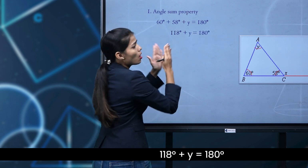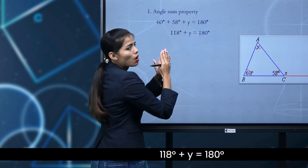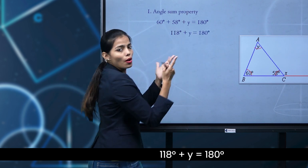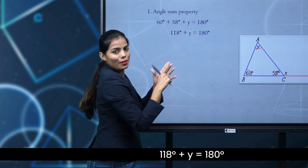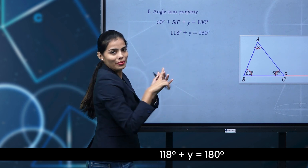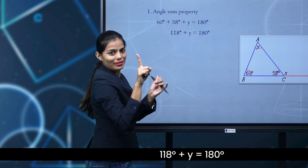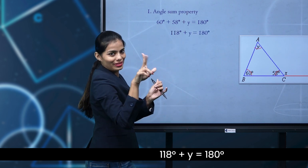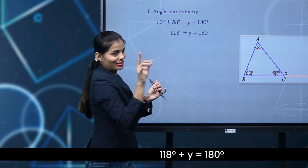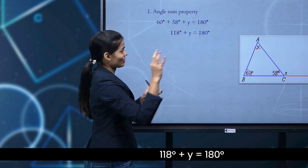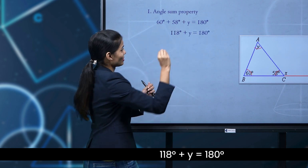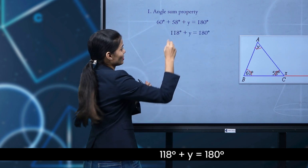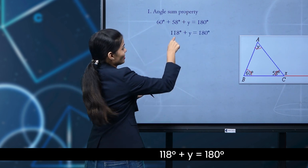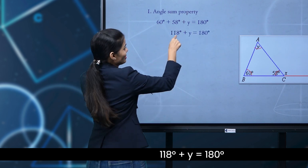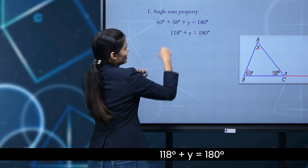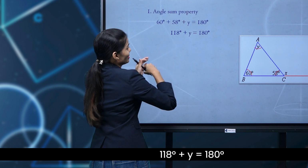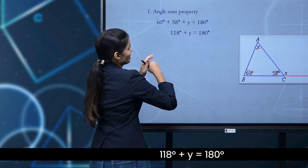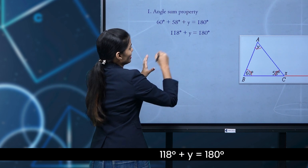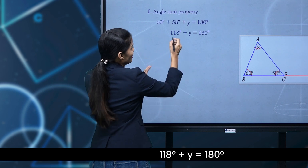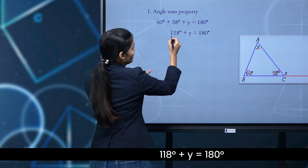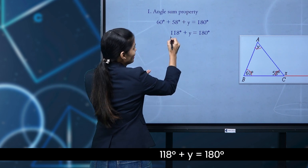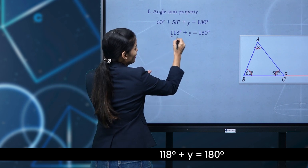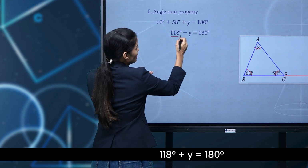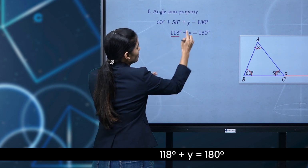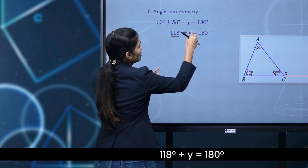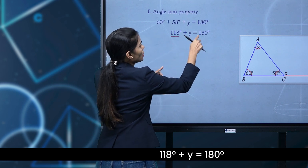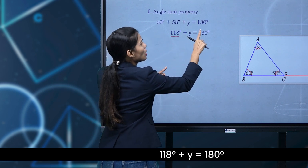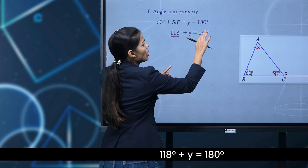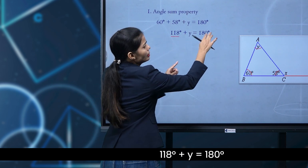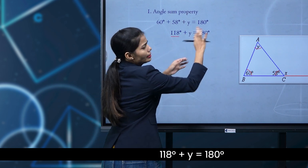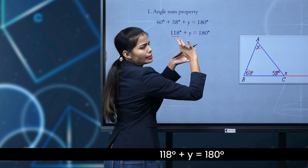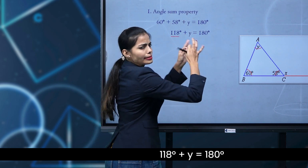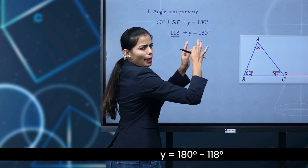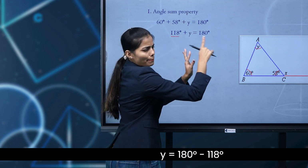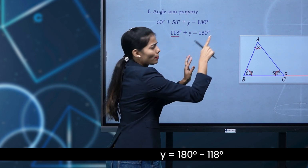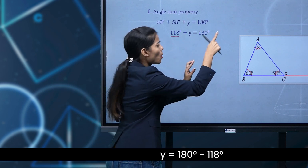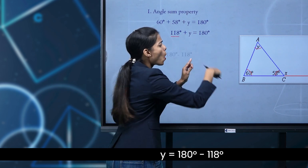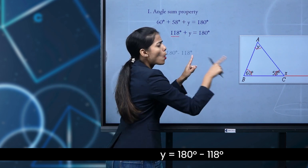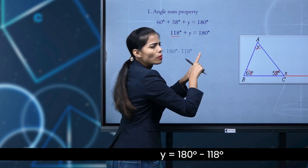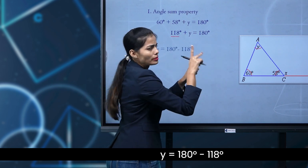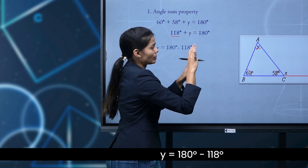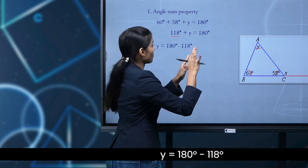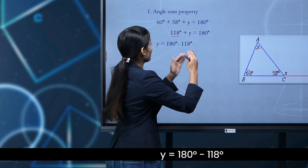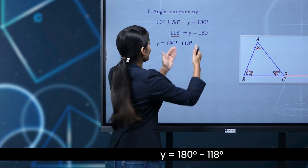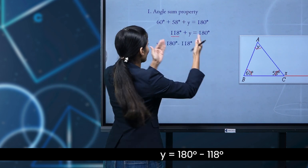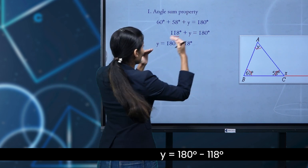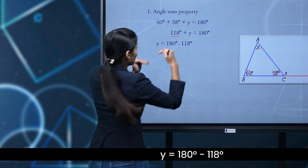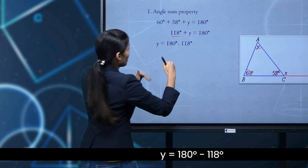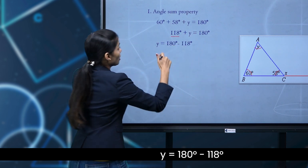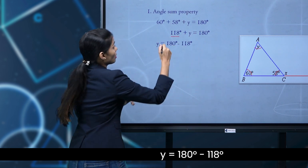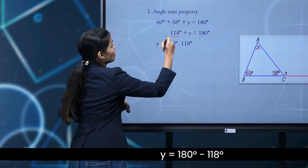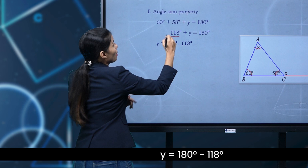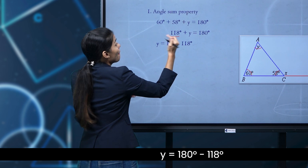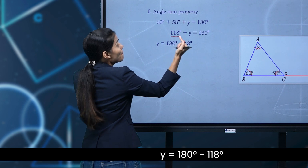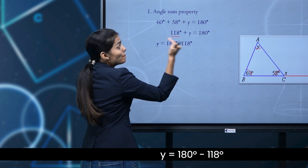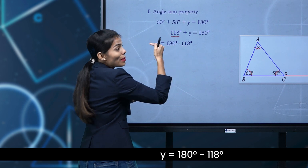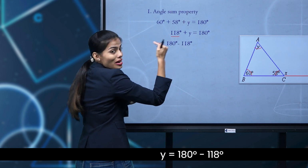118 degree plus y is equal to 180 degree. Y is equal to 180 degree